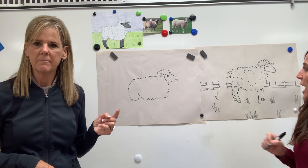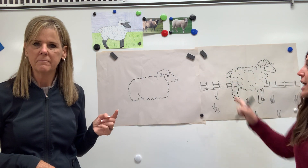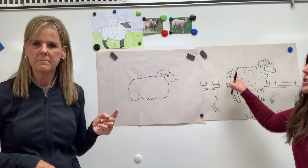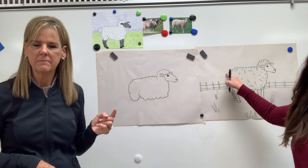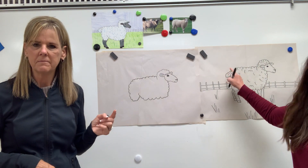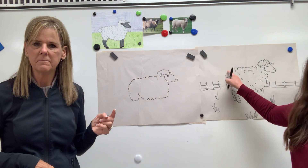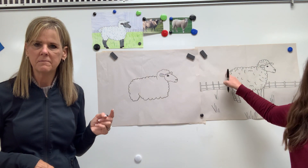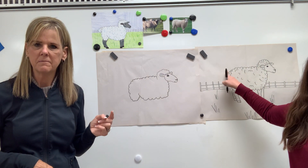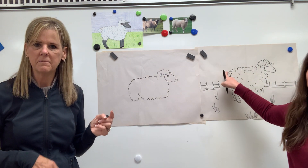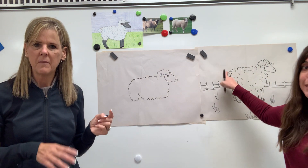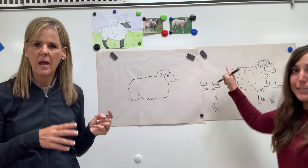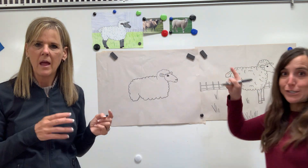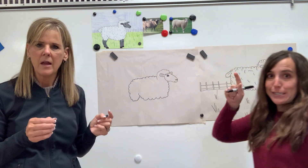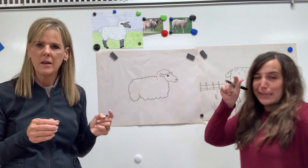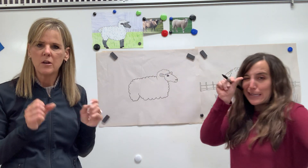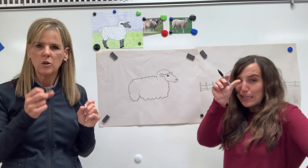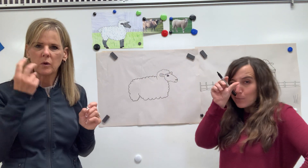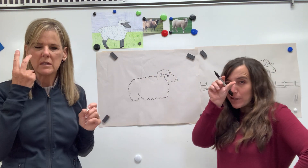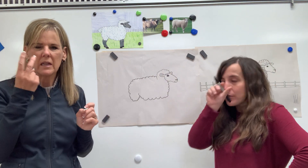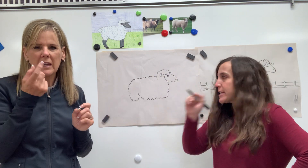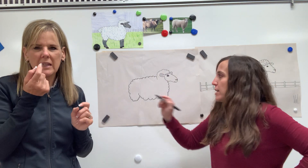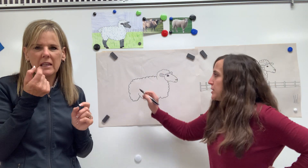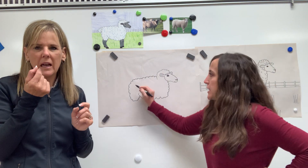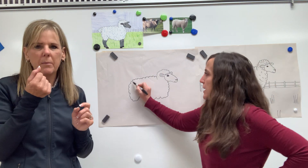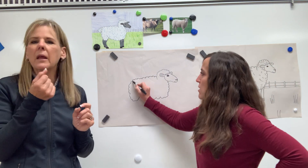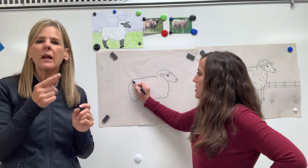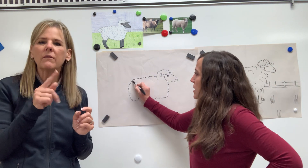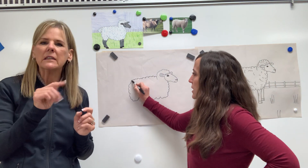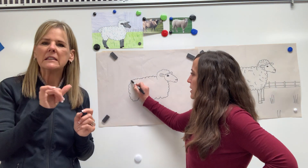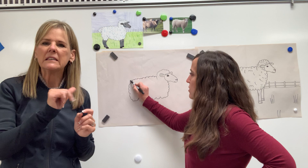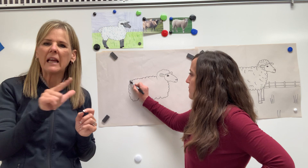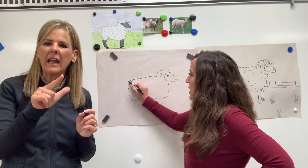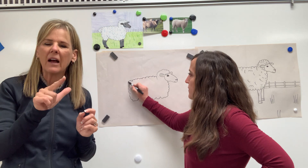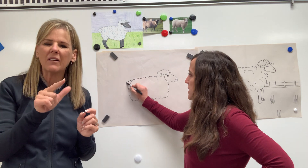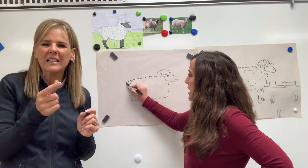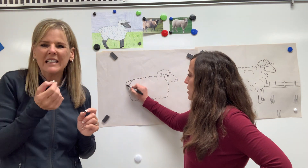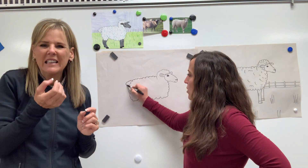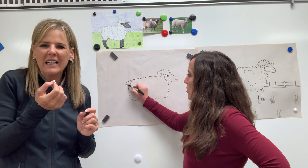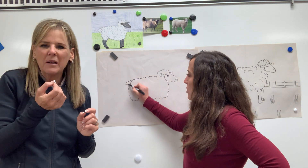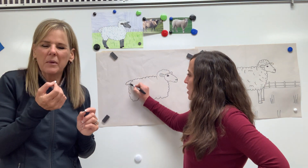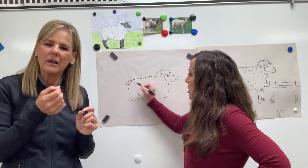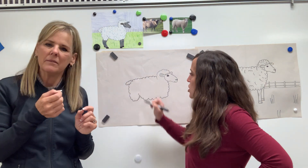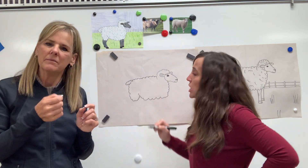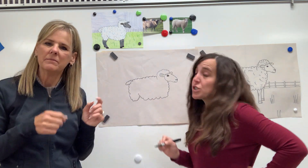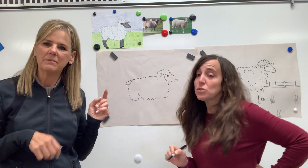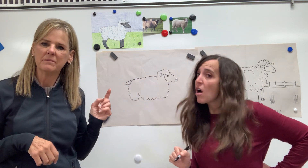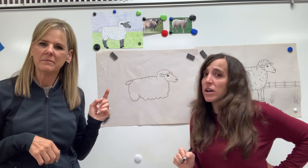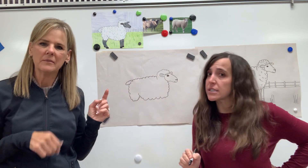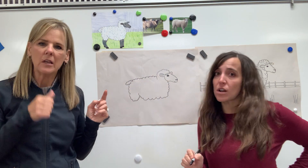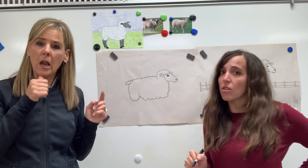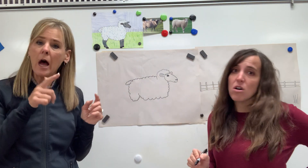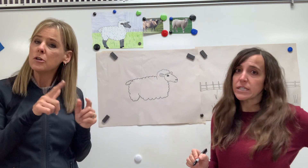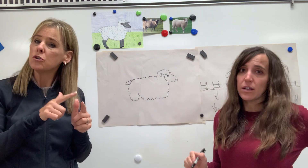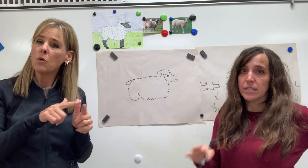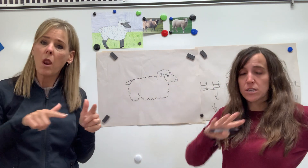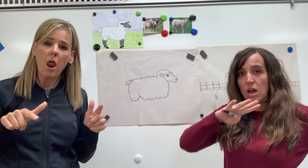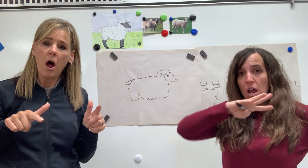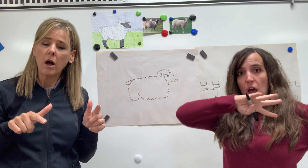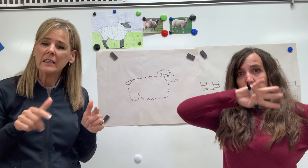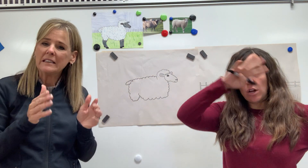And oh, you can see just a little bit of a tail sticking out. Little fluffy tail, not too long. It's not a long tail. It's not, you know,